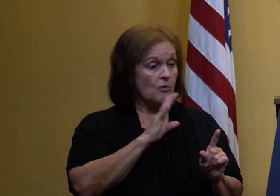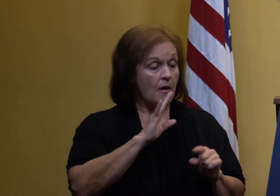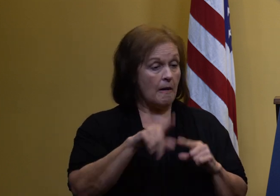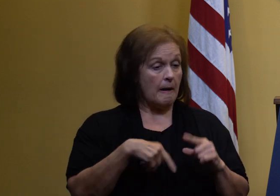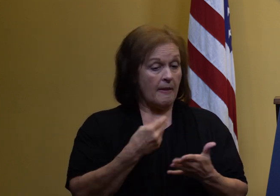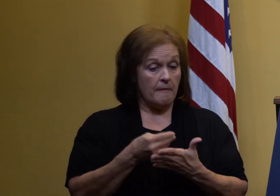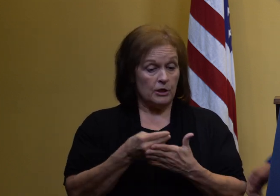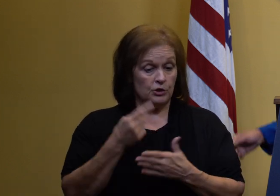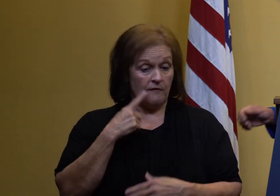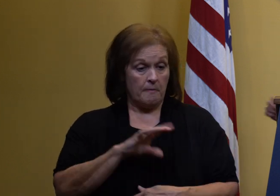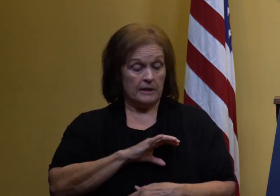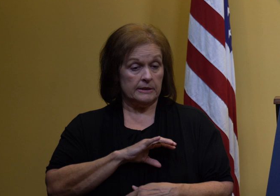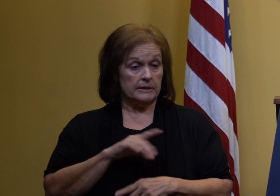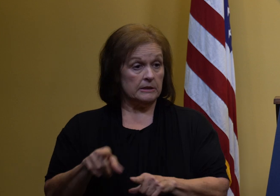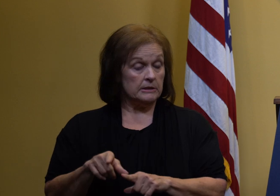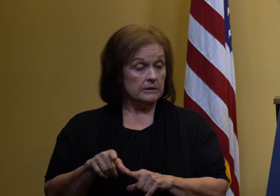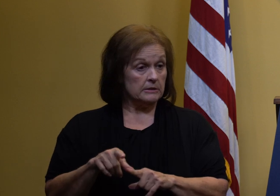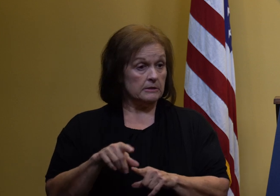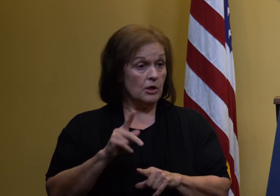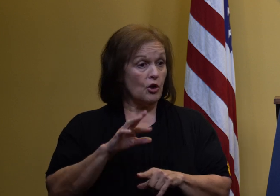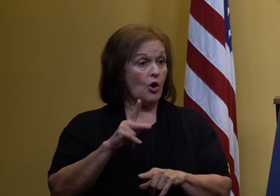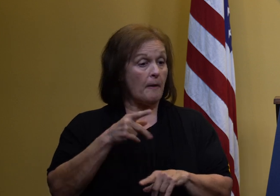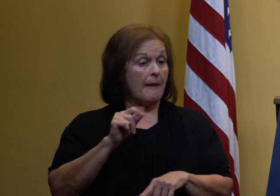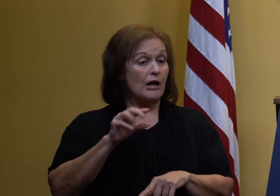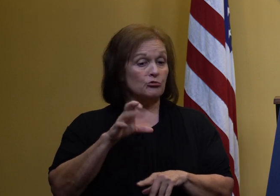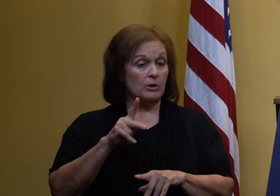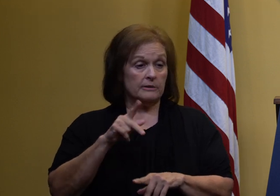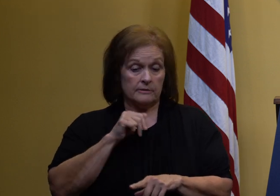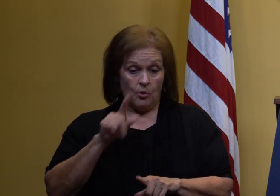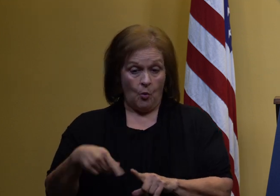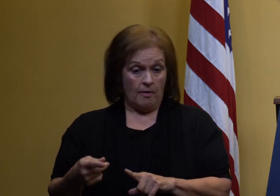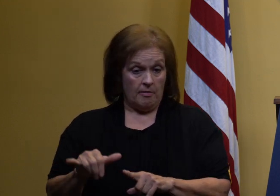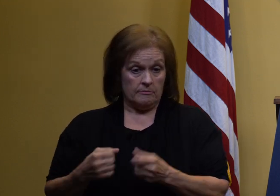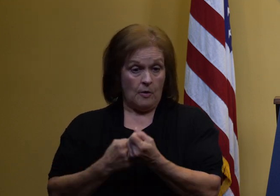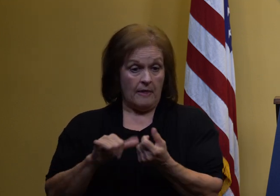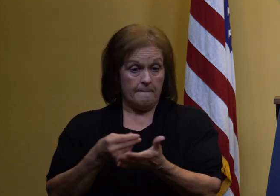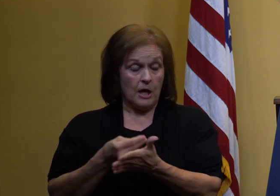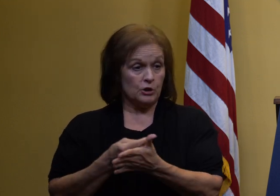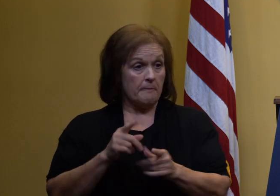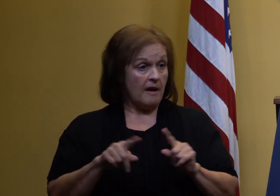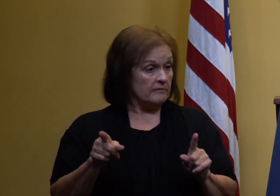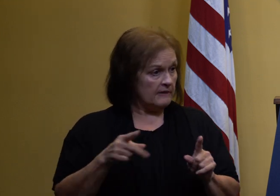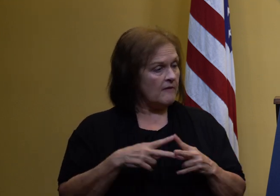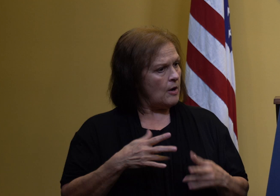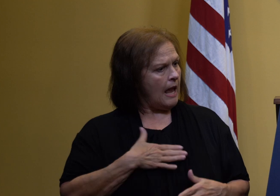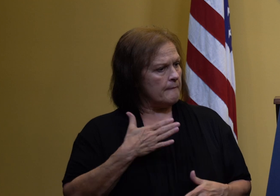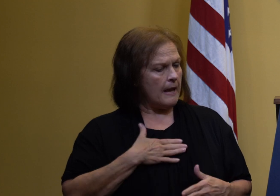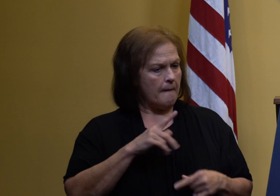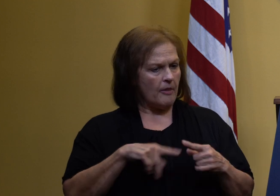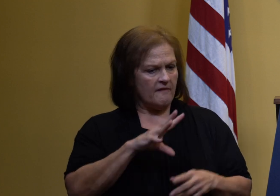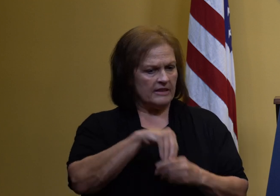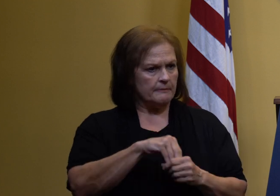for NOPD, Kirkpatrick is coming in with not only support of the budget, but very happy about the